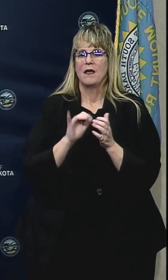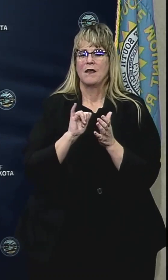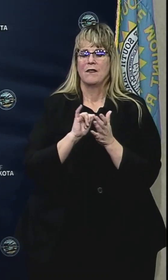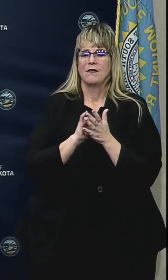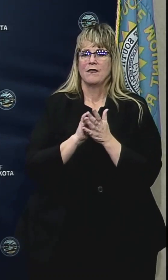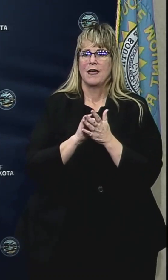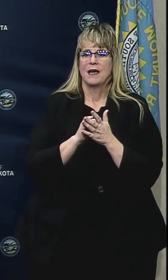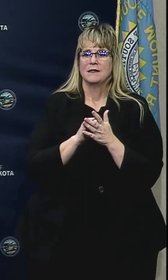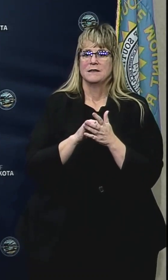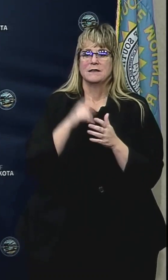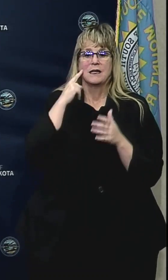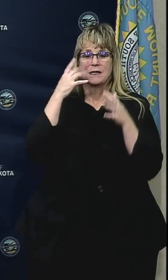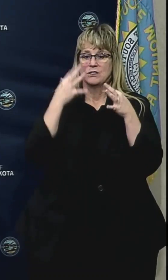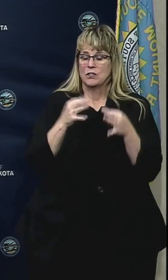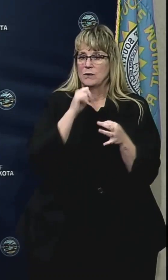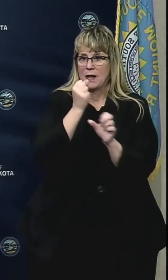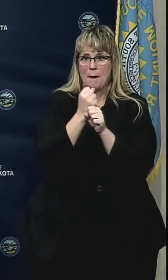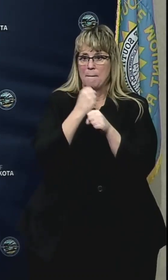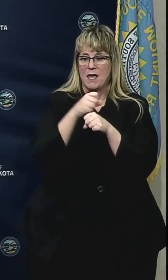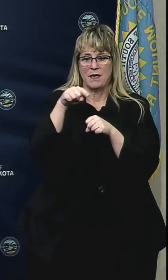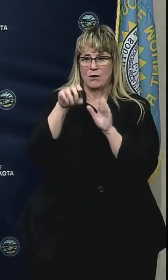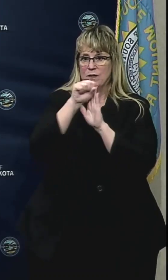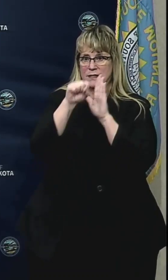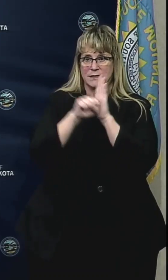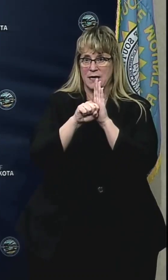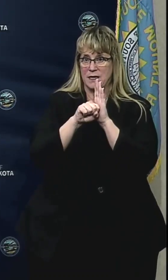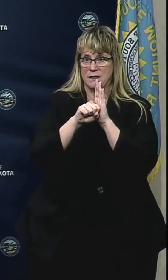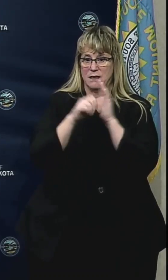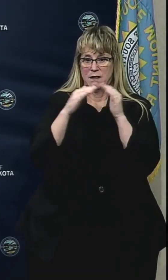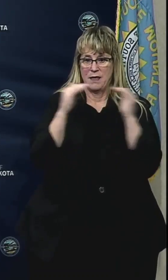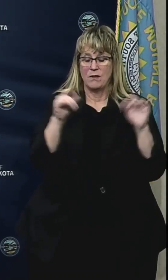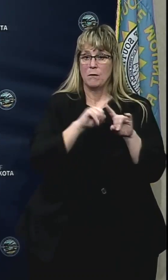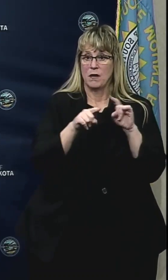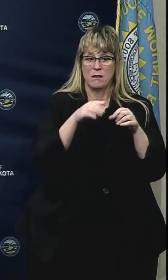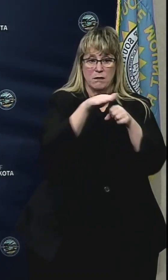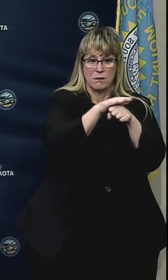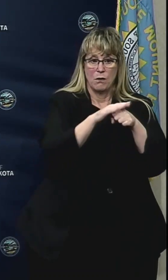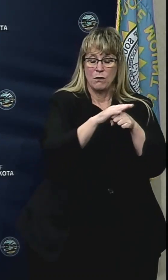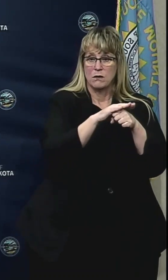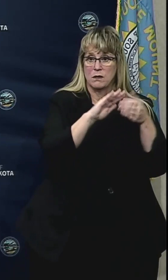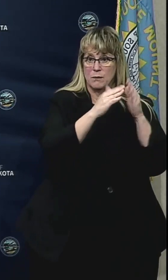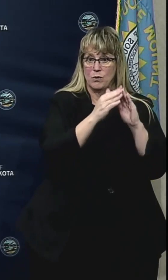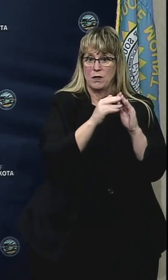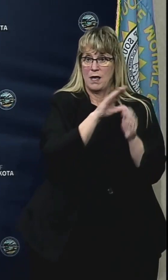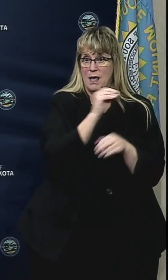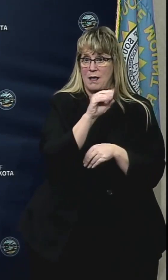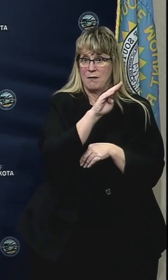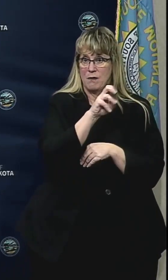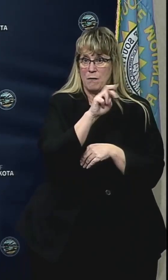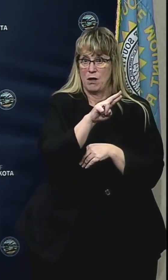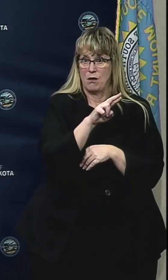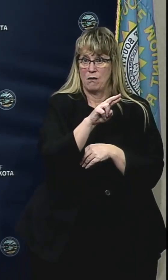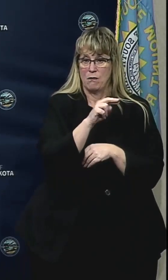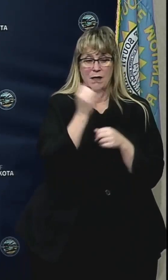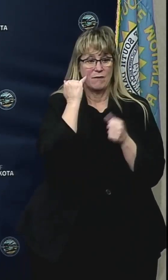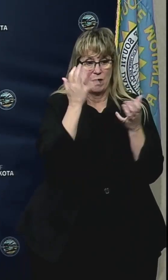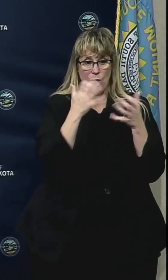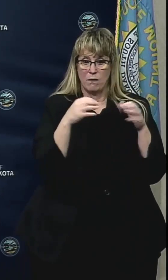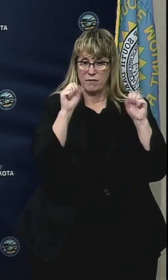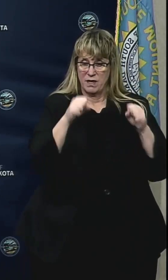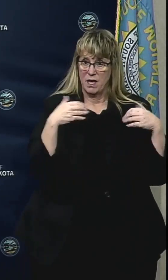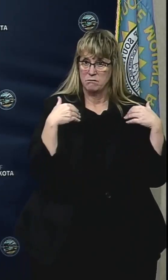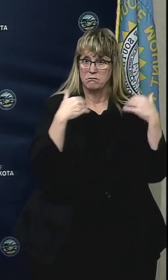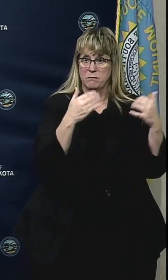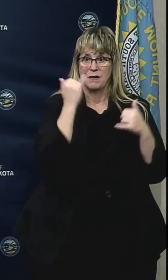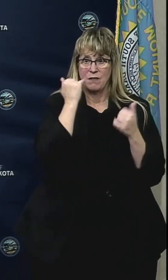decision that I will not be making at the state level, but if the local community and the mayor wants to pursue that, they certainly have that opportunity to do that as